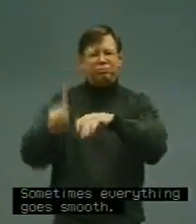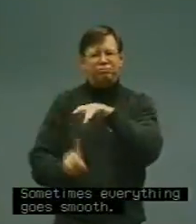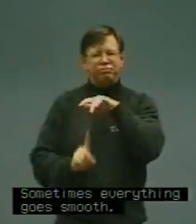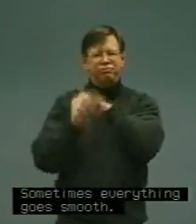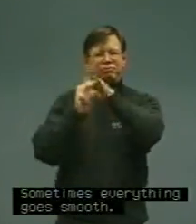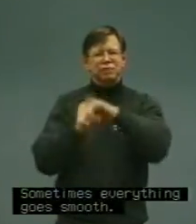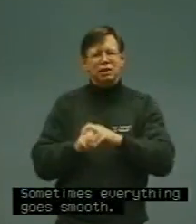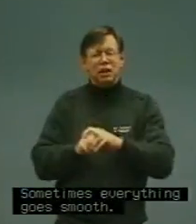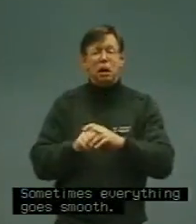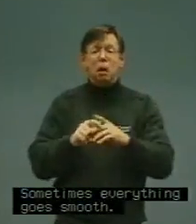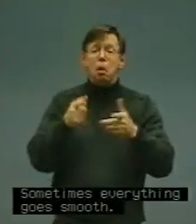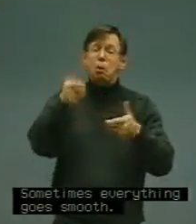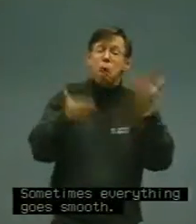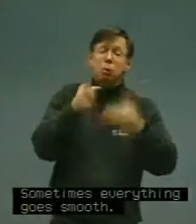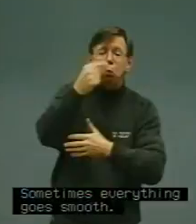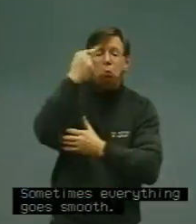Sometimes everything goes smooth.